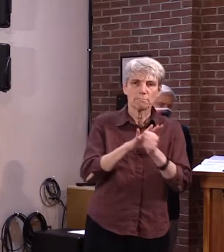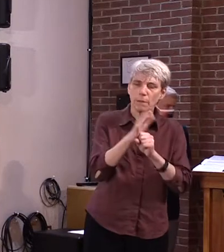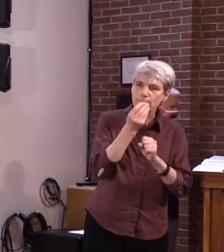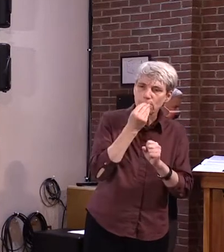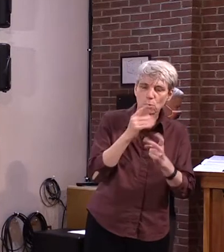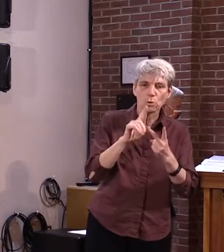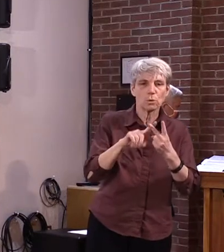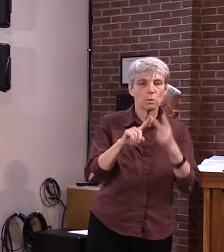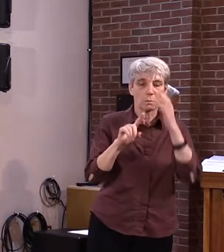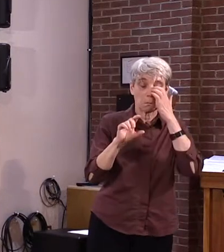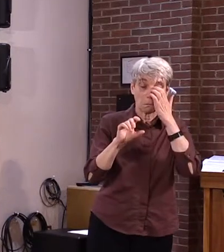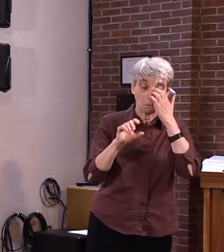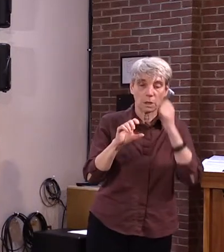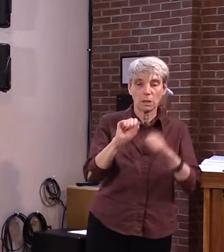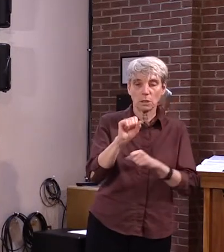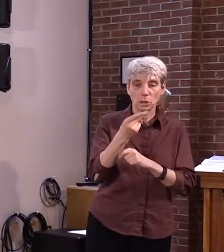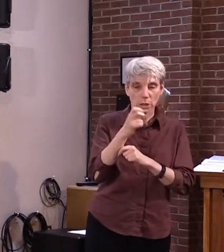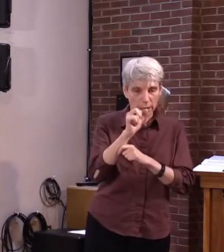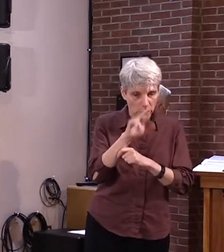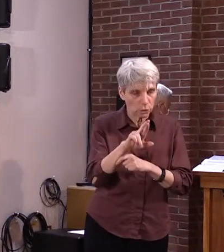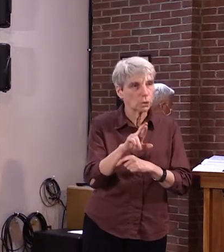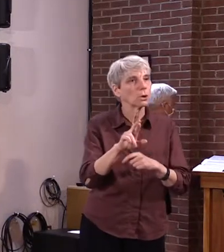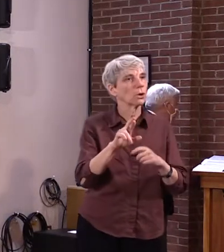to quarantine and isolate safely.